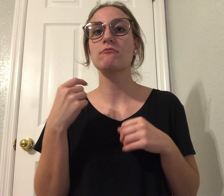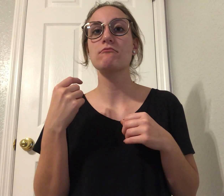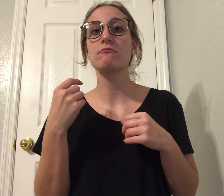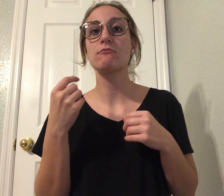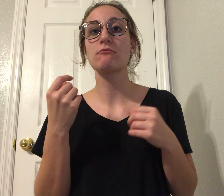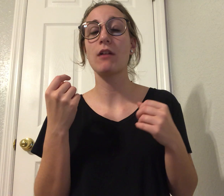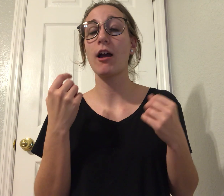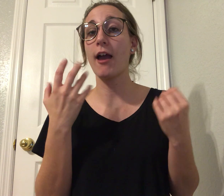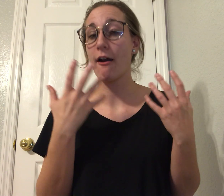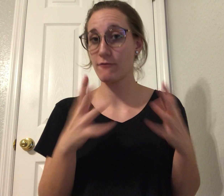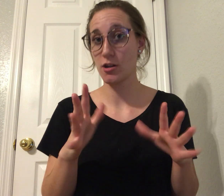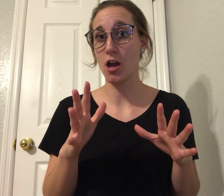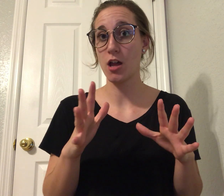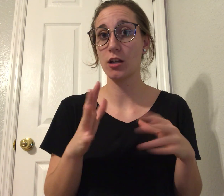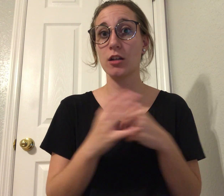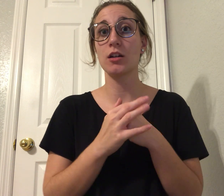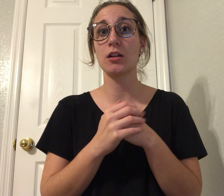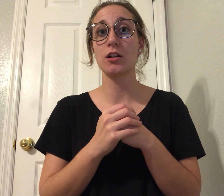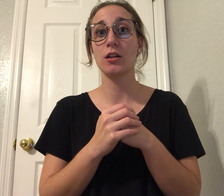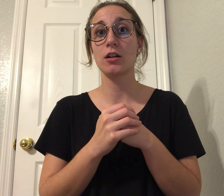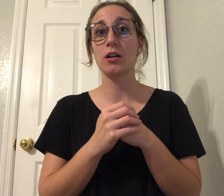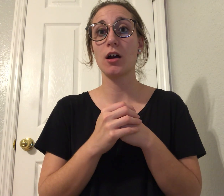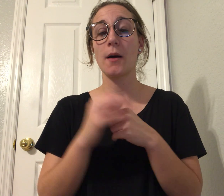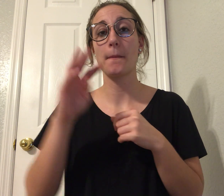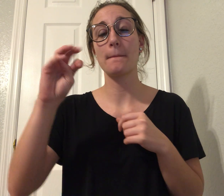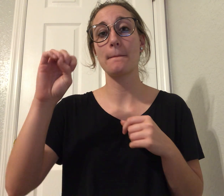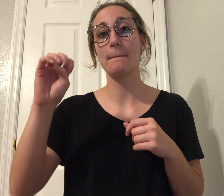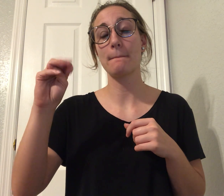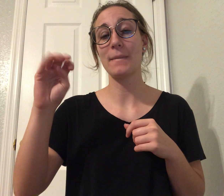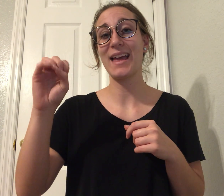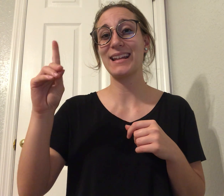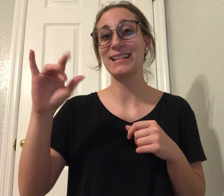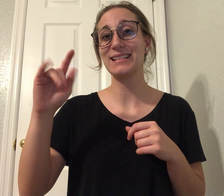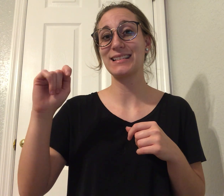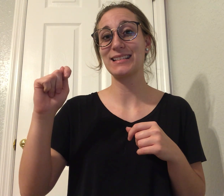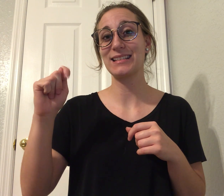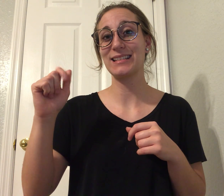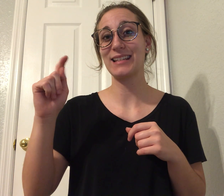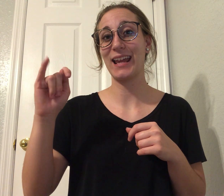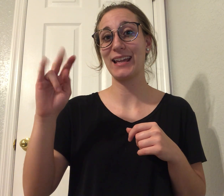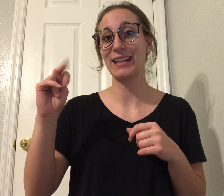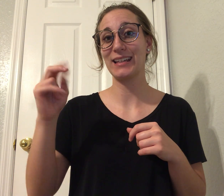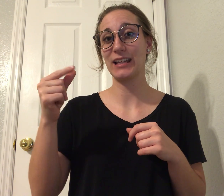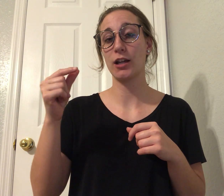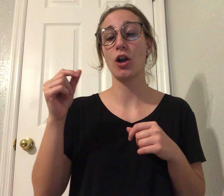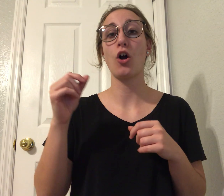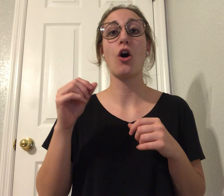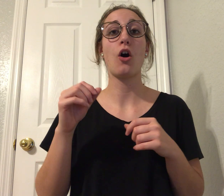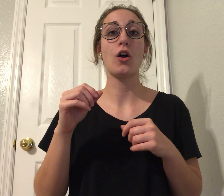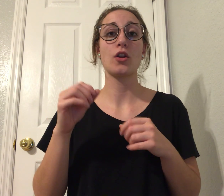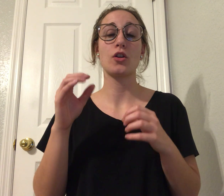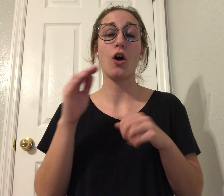the years with my sports performance. So I did do the show on self-talk and visualization, and that can be part of your